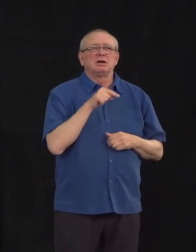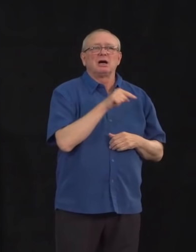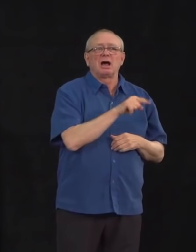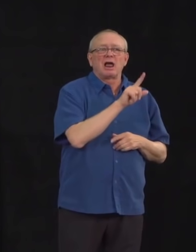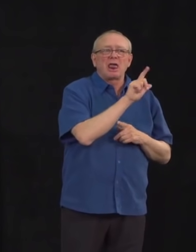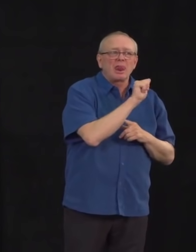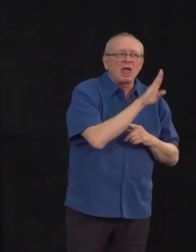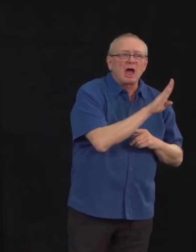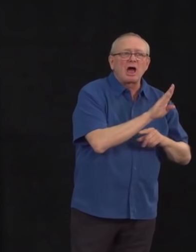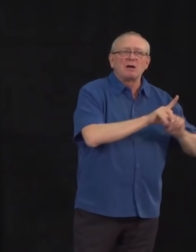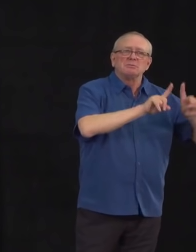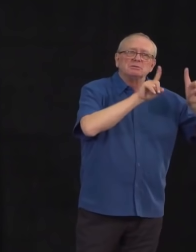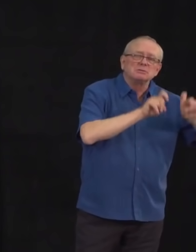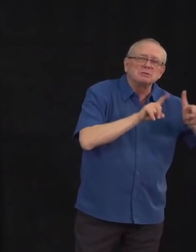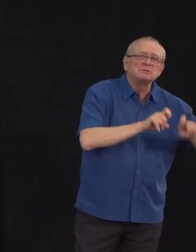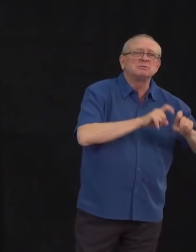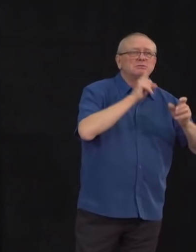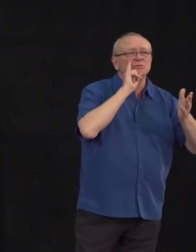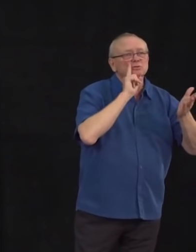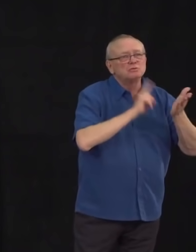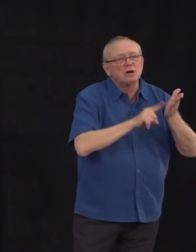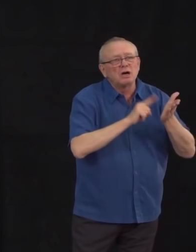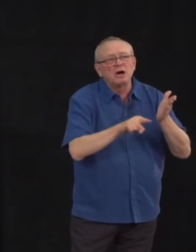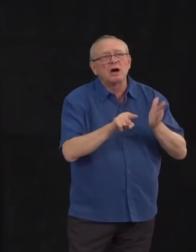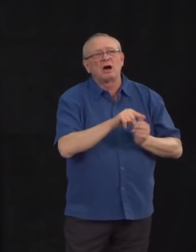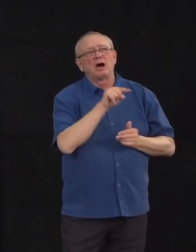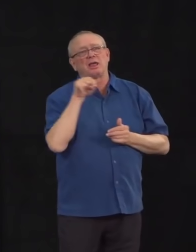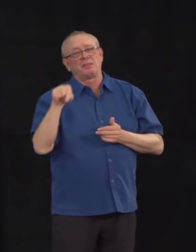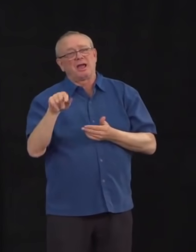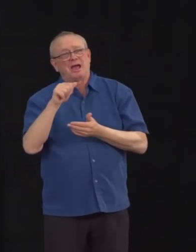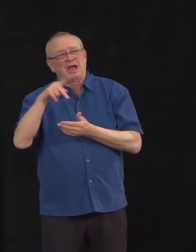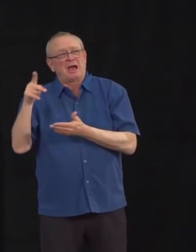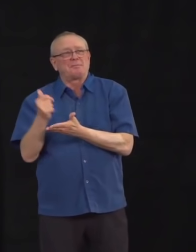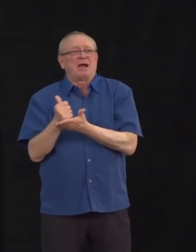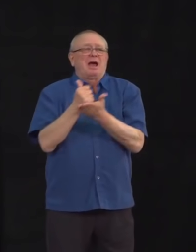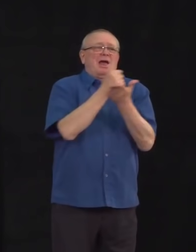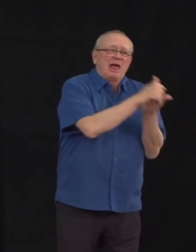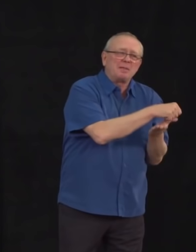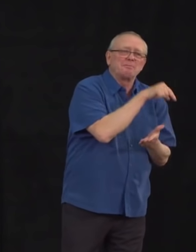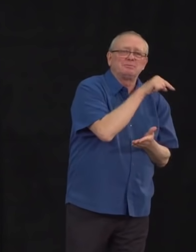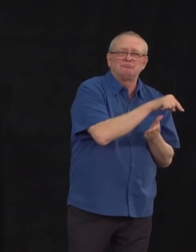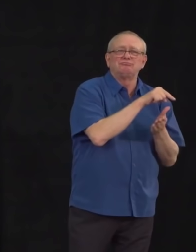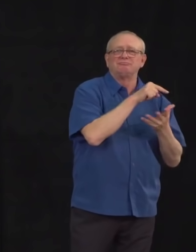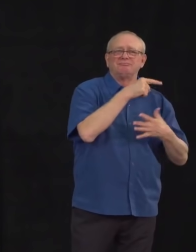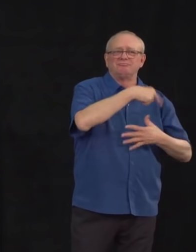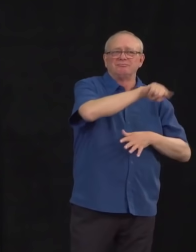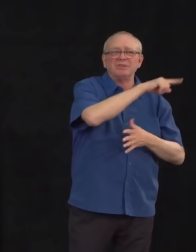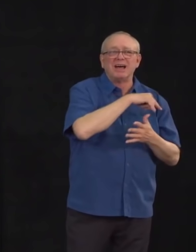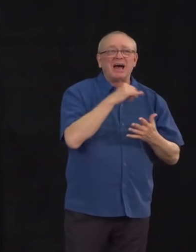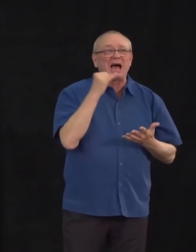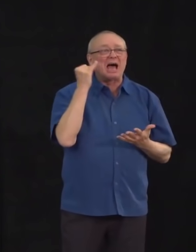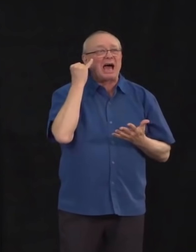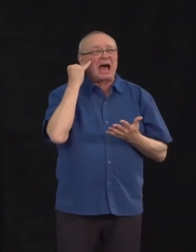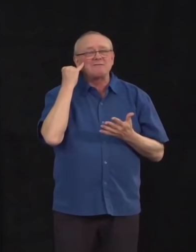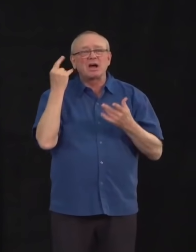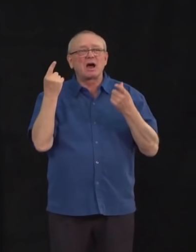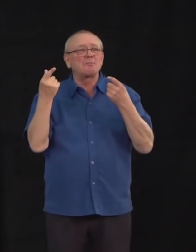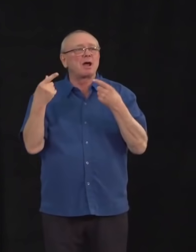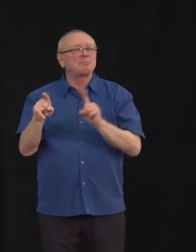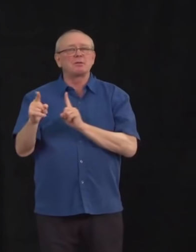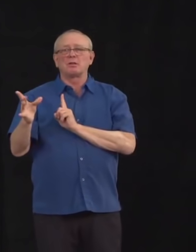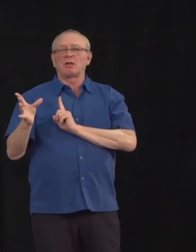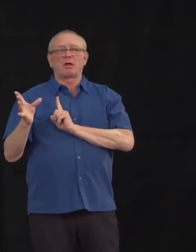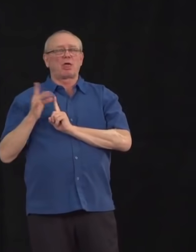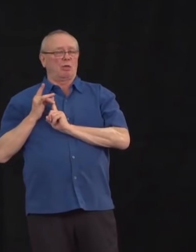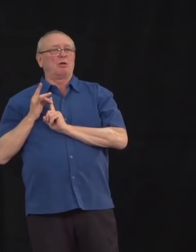who potentially have been exposed to COVID get as accurate and timely a notification as they can, so they can both protect